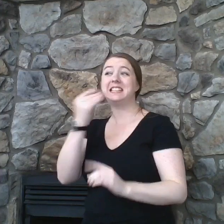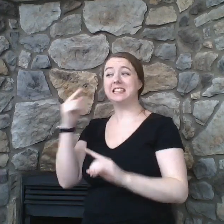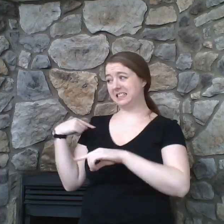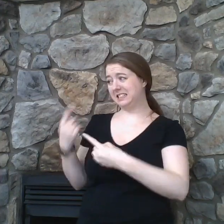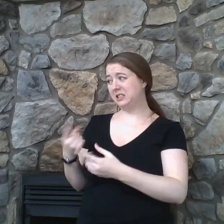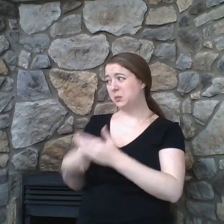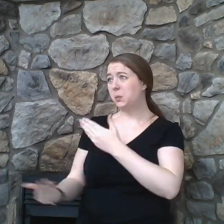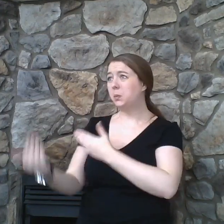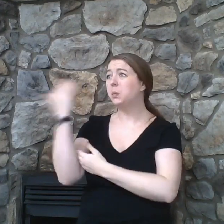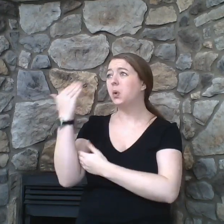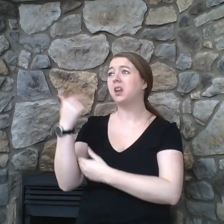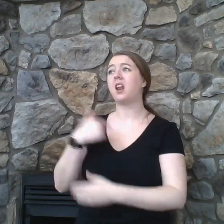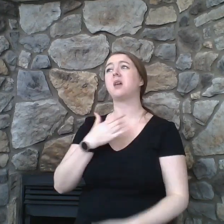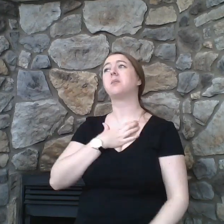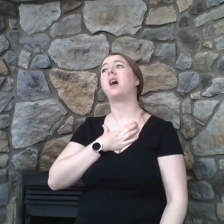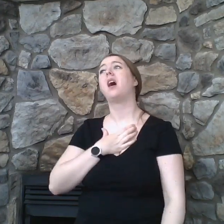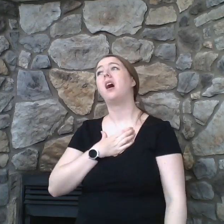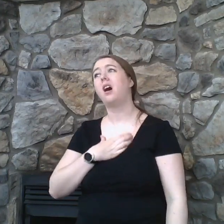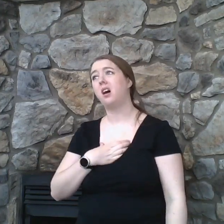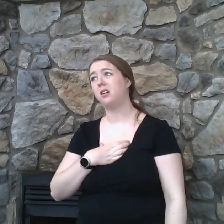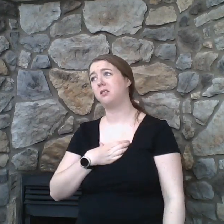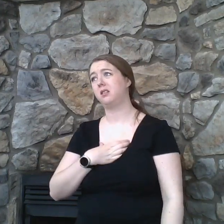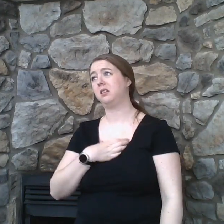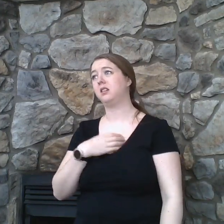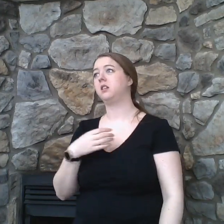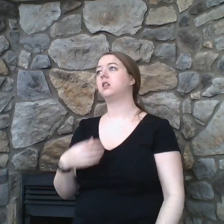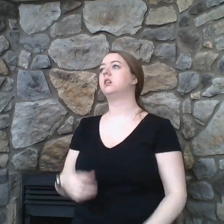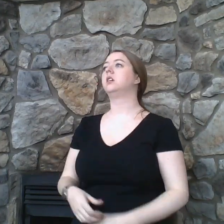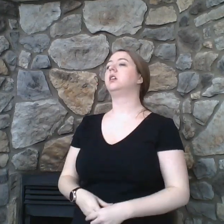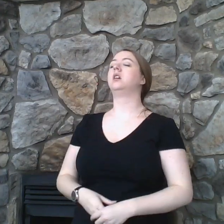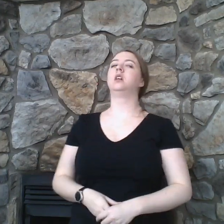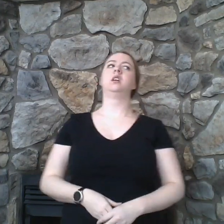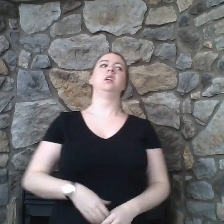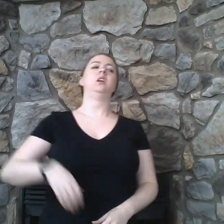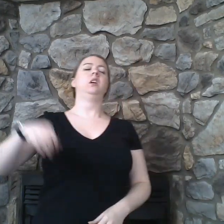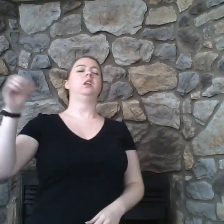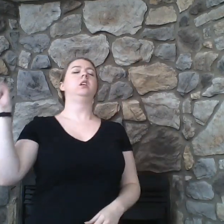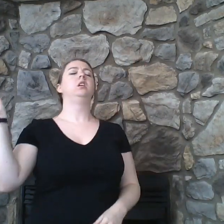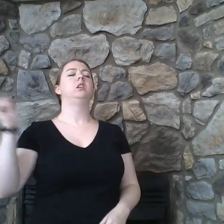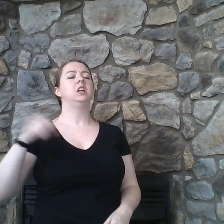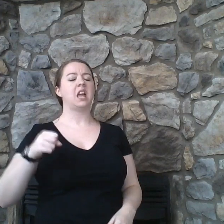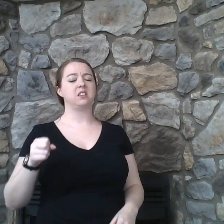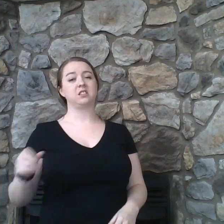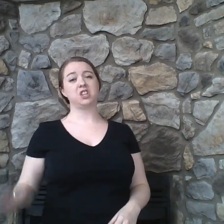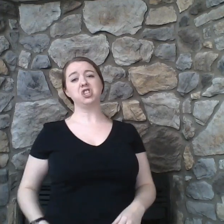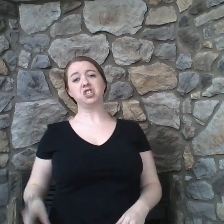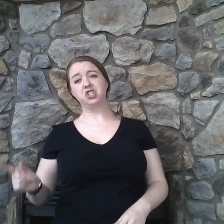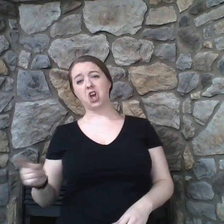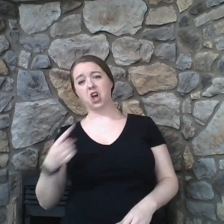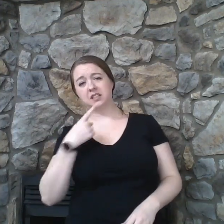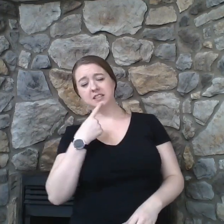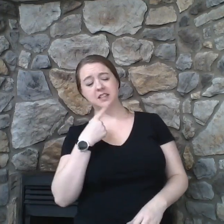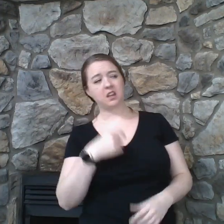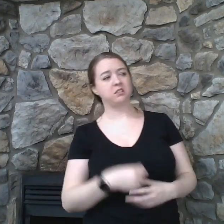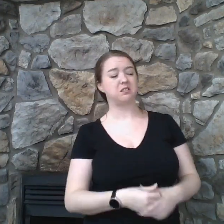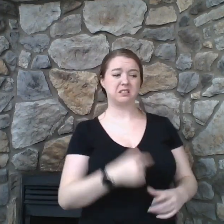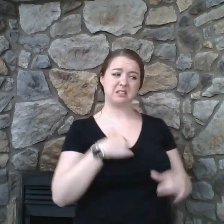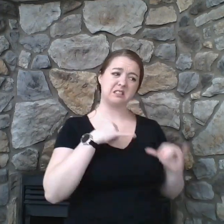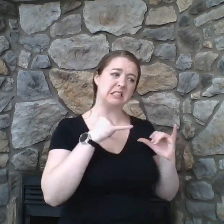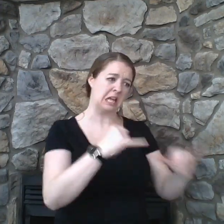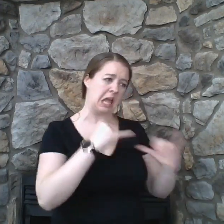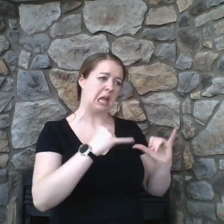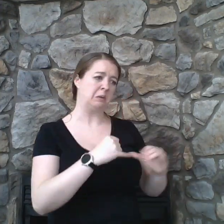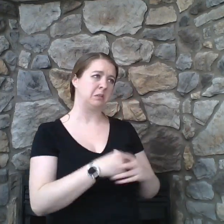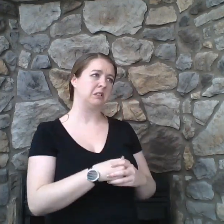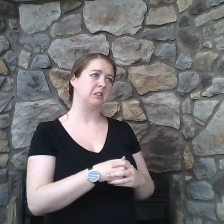to eat since morning, and I'm very empty indeed." "Yes," said Dingo, Yellow Dog Dingo, "I am just